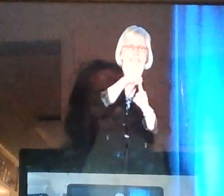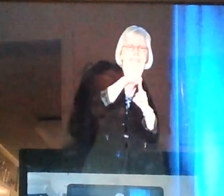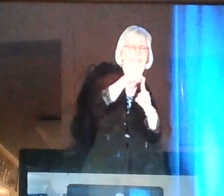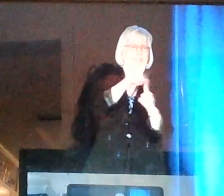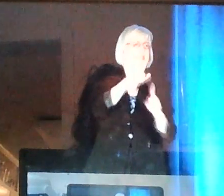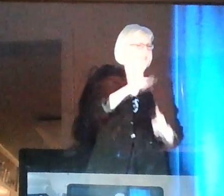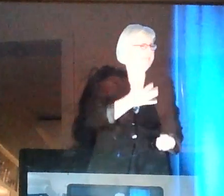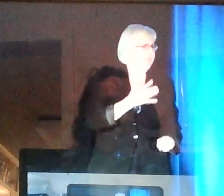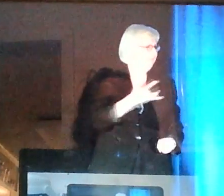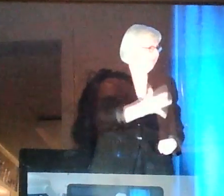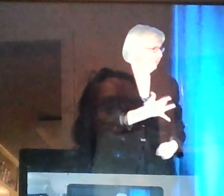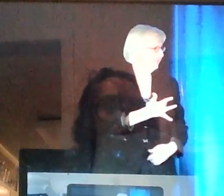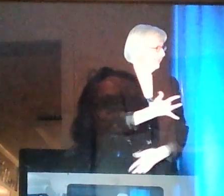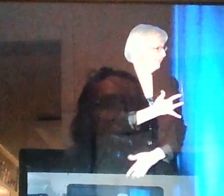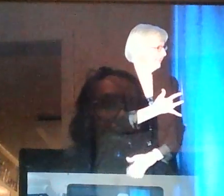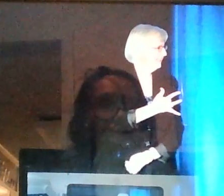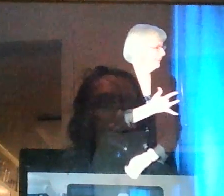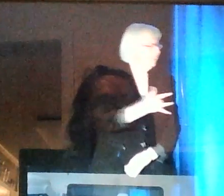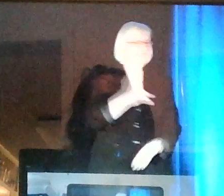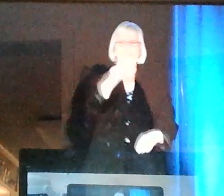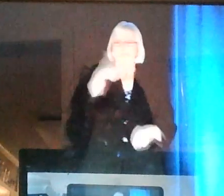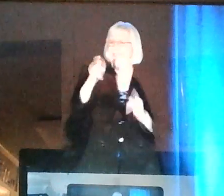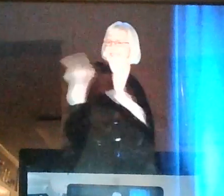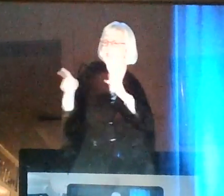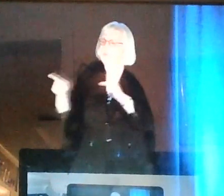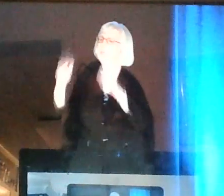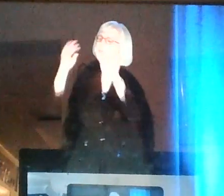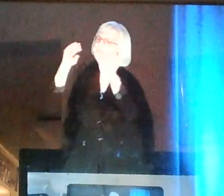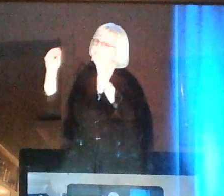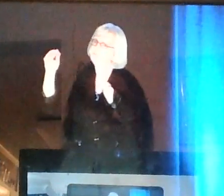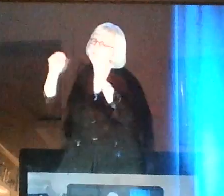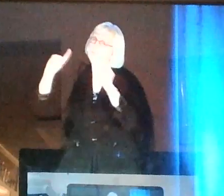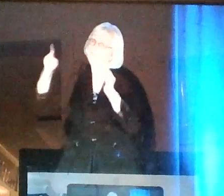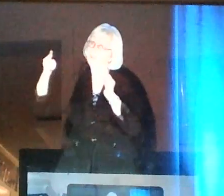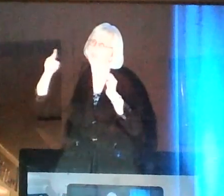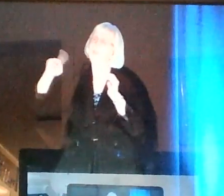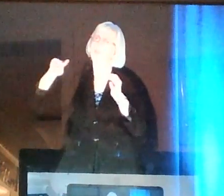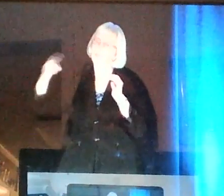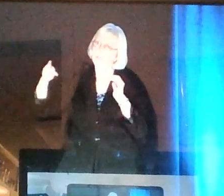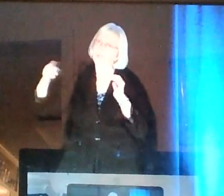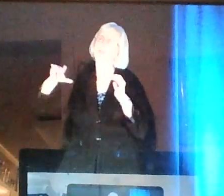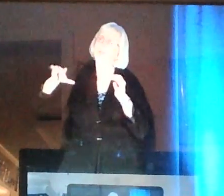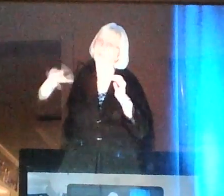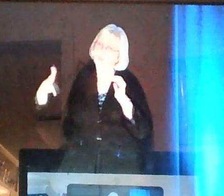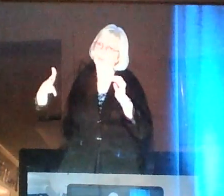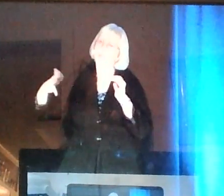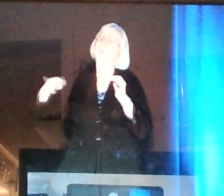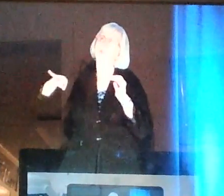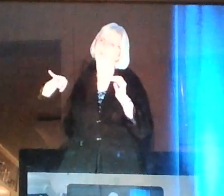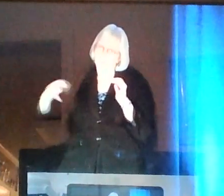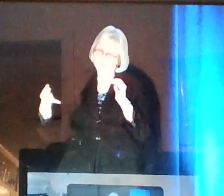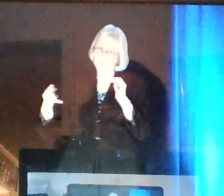topic, but I always want to go back to the main point. That's what I do. But other people's, they're like first, second,